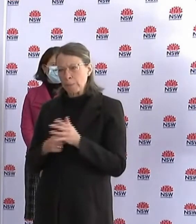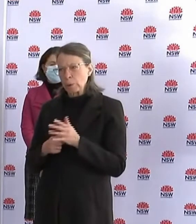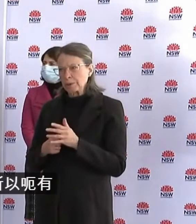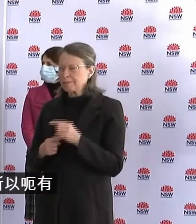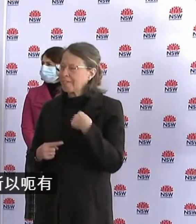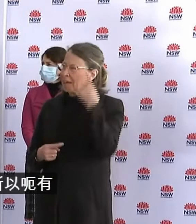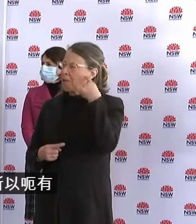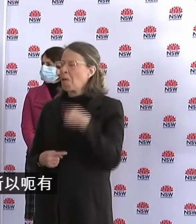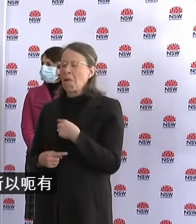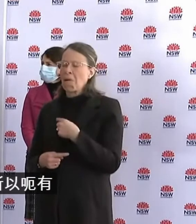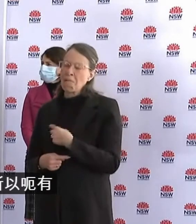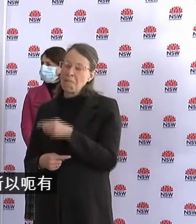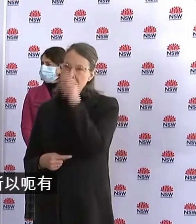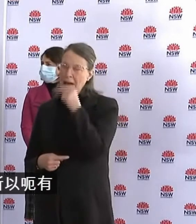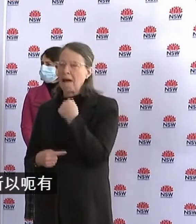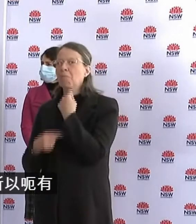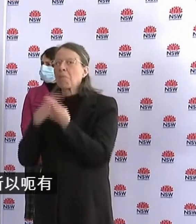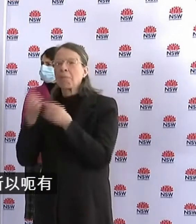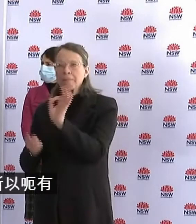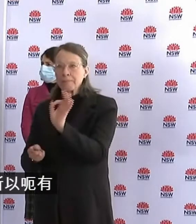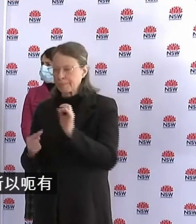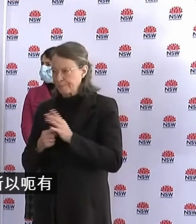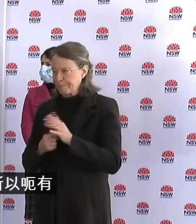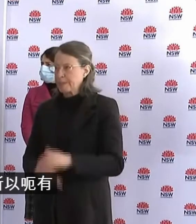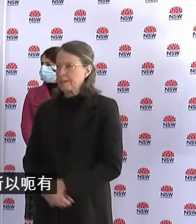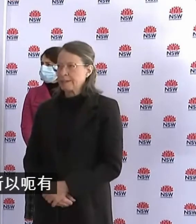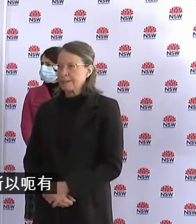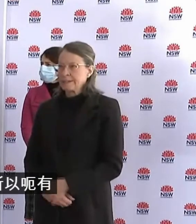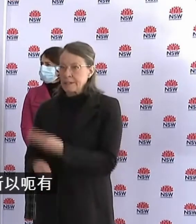themselves. Just wanted to report some outbreaks.